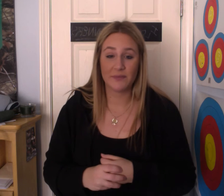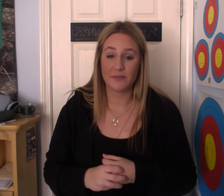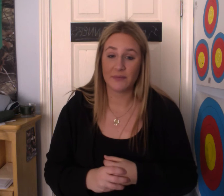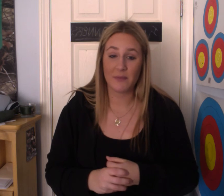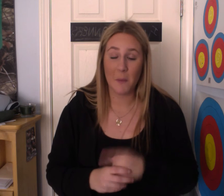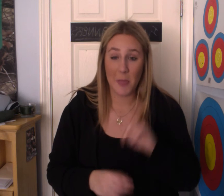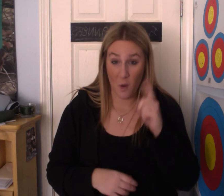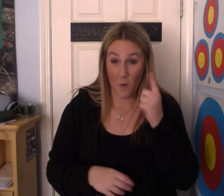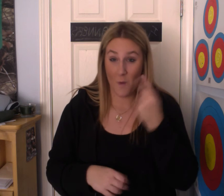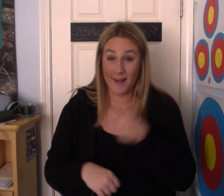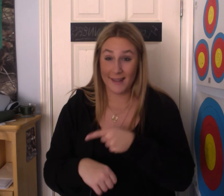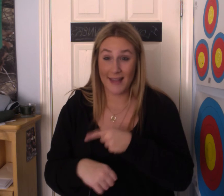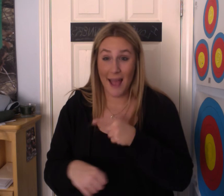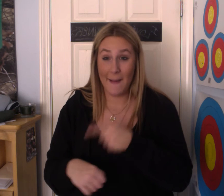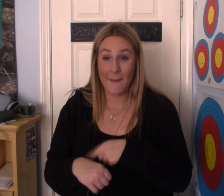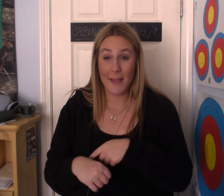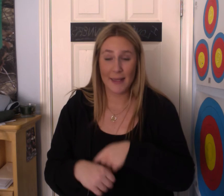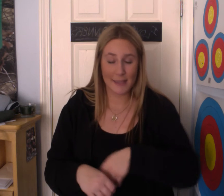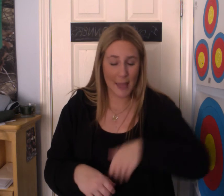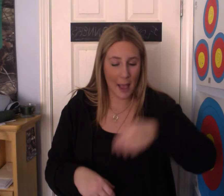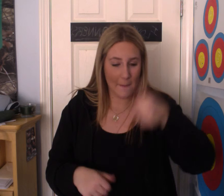out the most was when I got, before this moment,